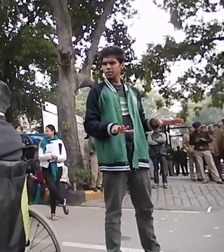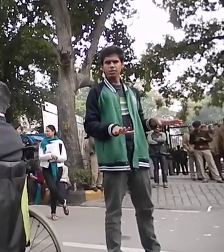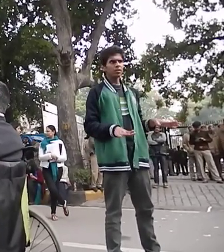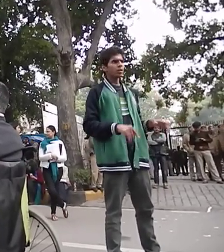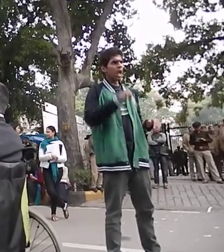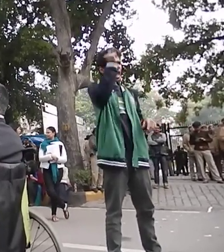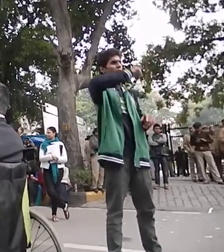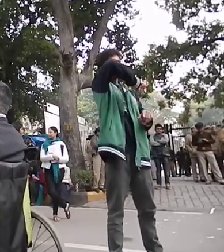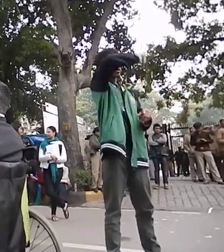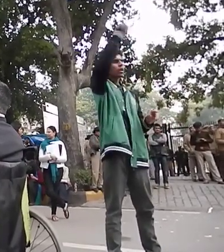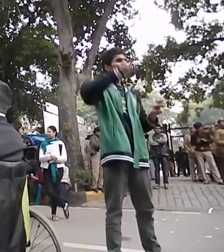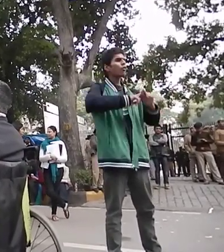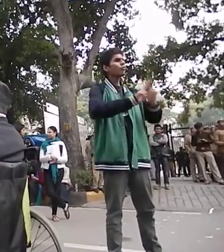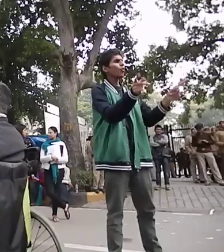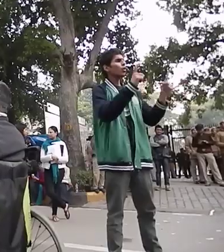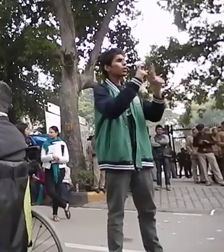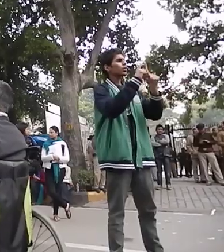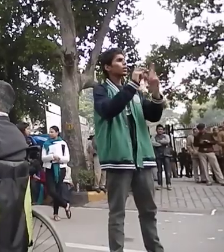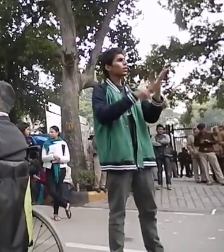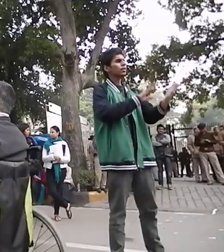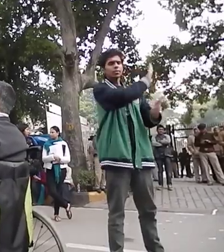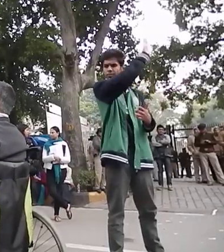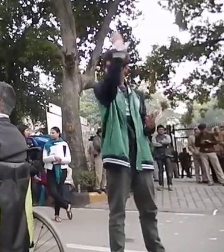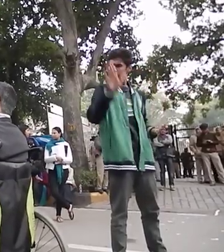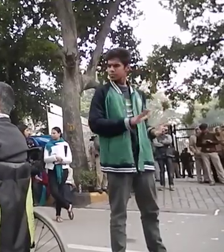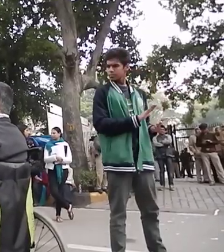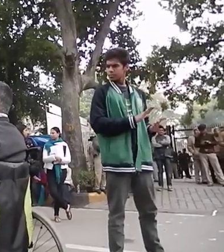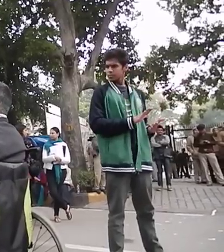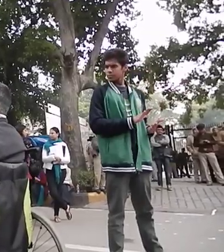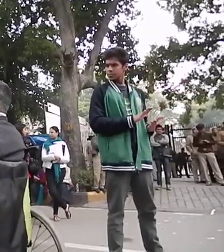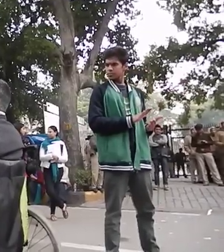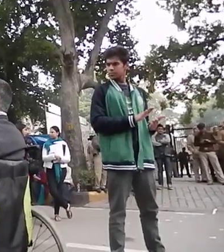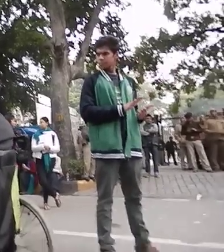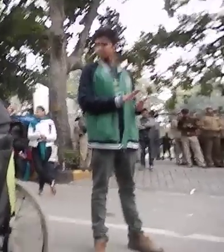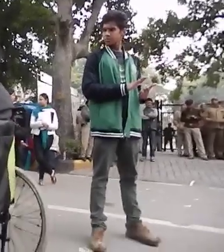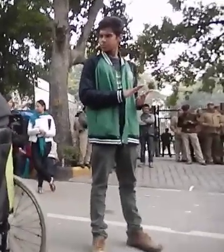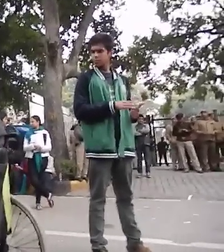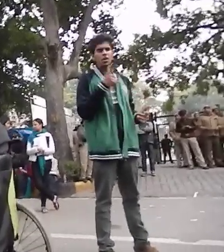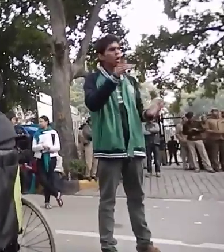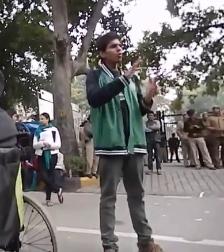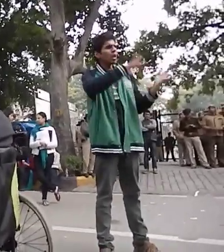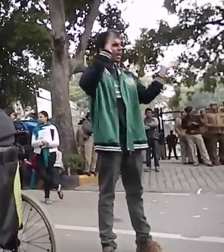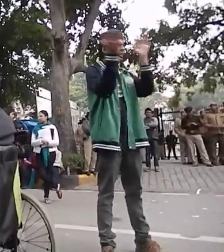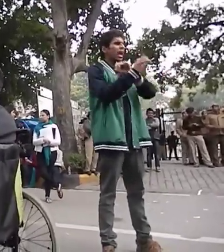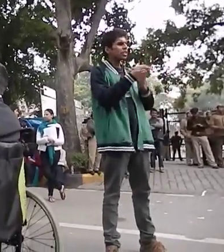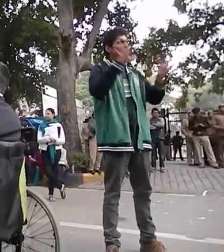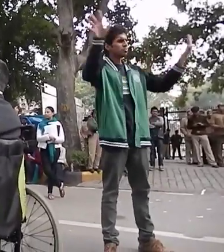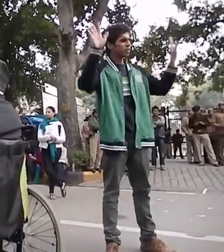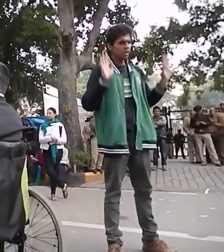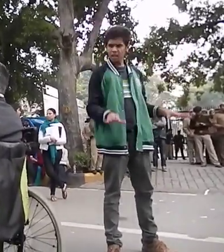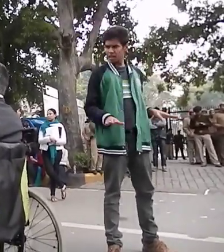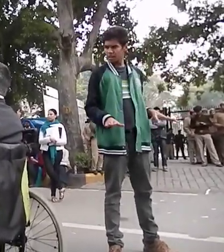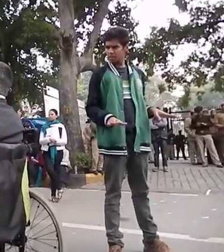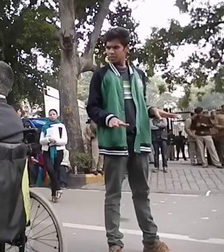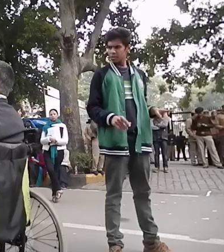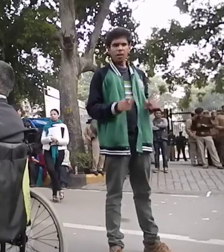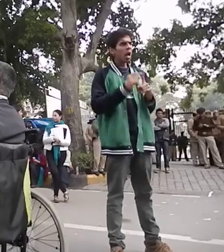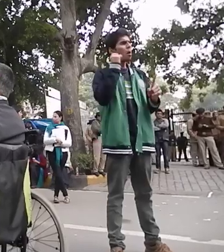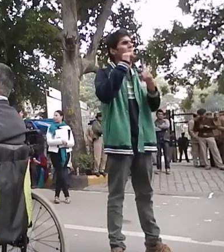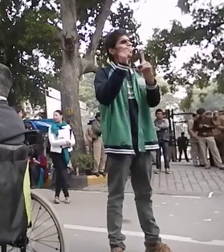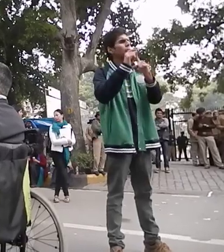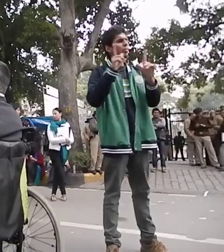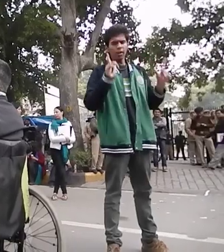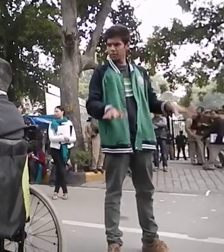the country is international. The channel which feeds to the international sector is international. The channel which feeds to the private sector